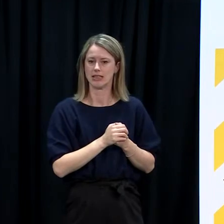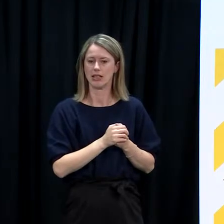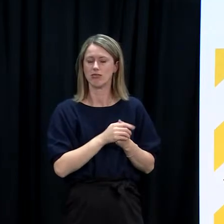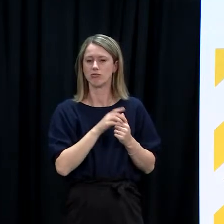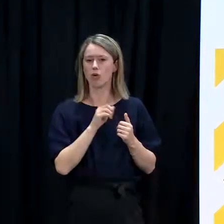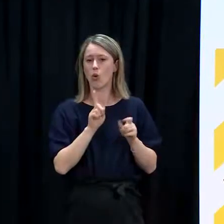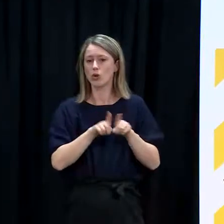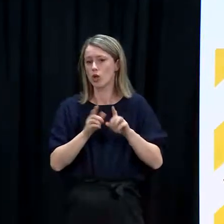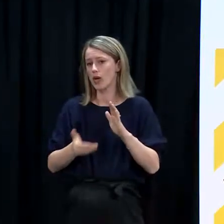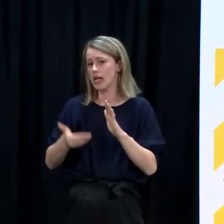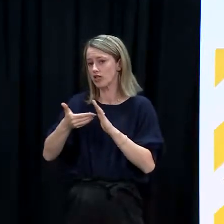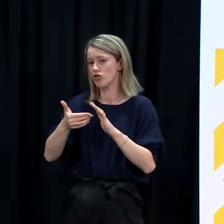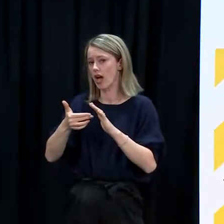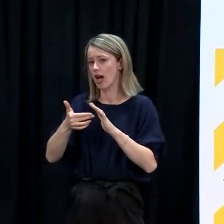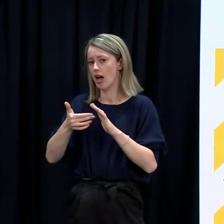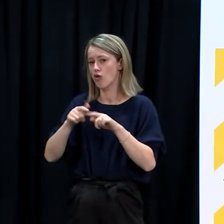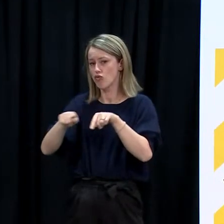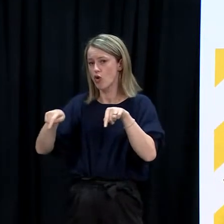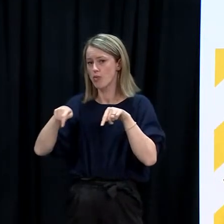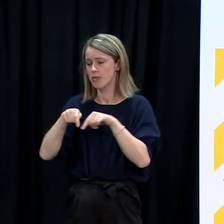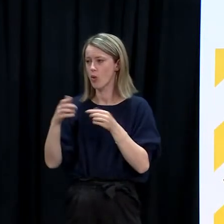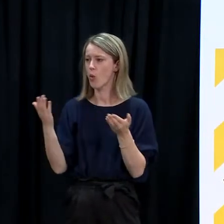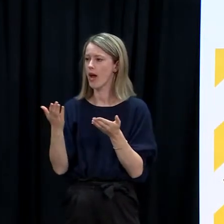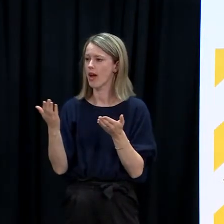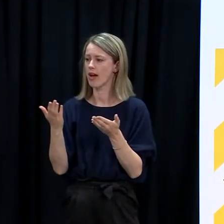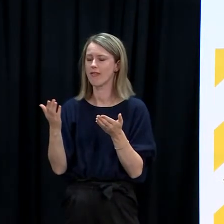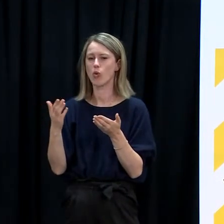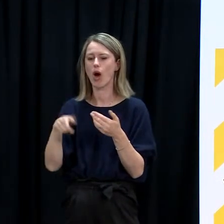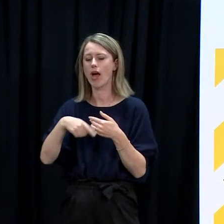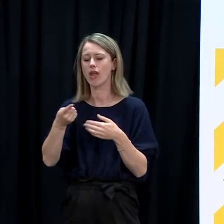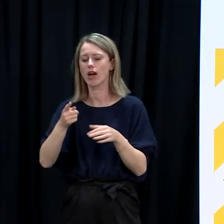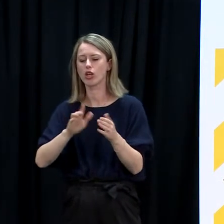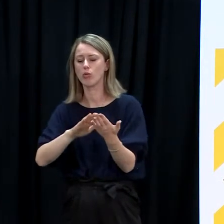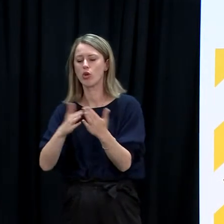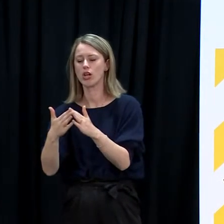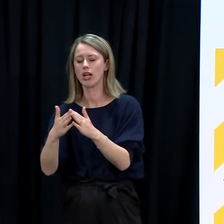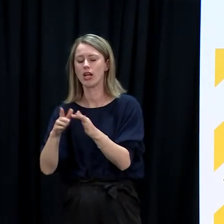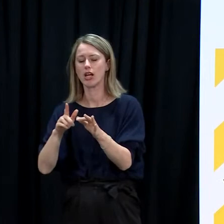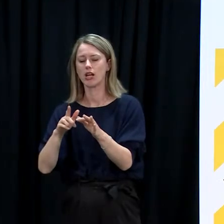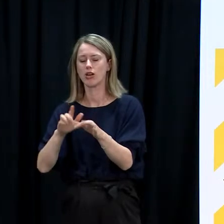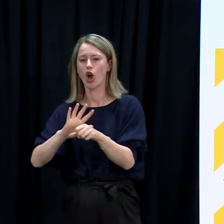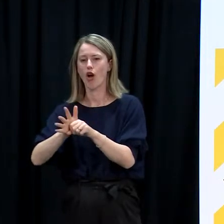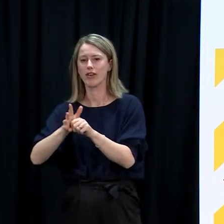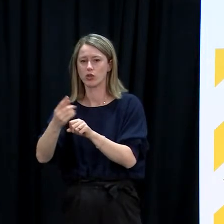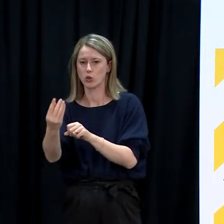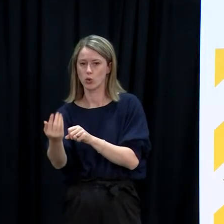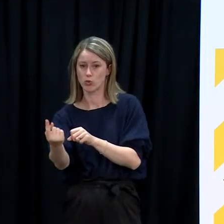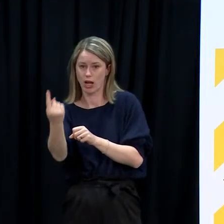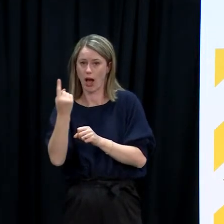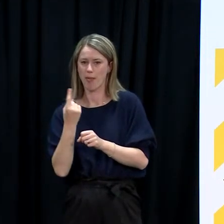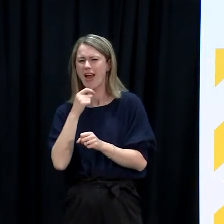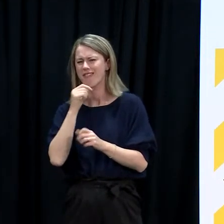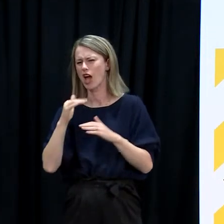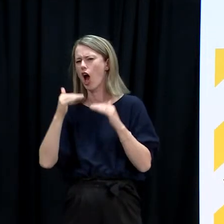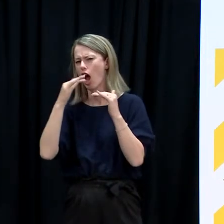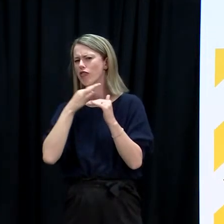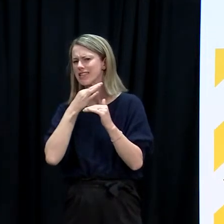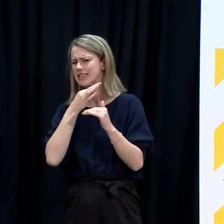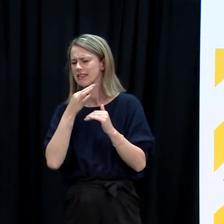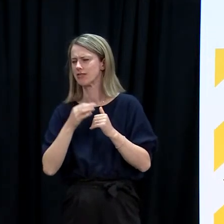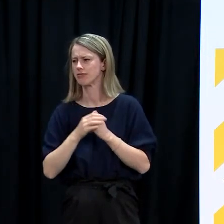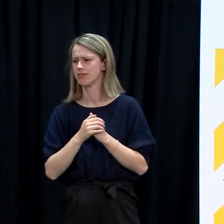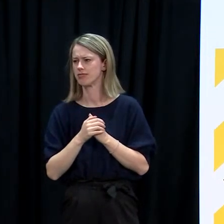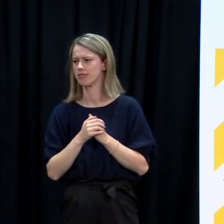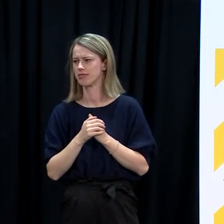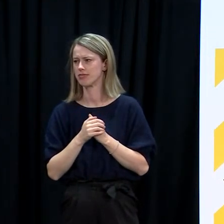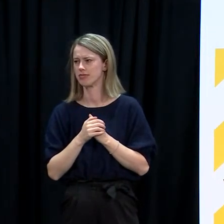free up a bit of additional space for further community cases to be higher risk community cases to isolate within MIQ.